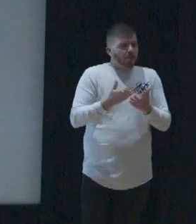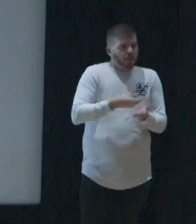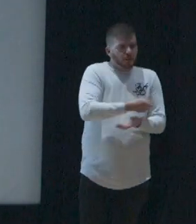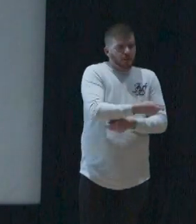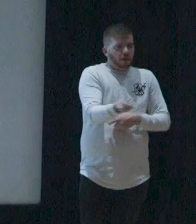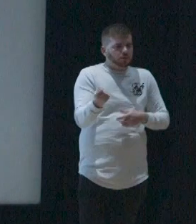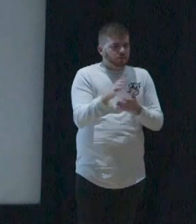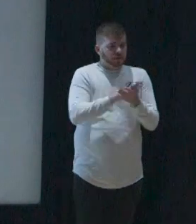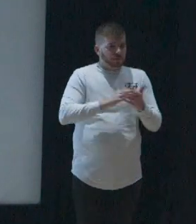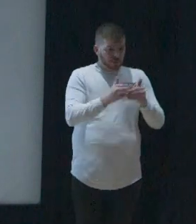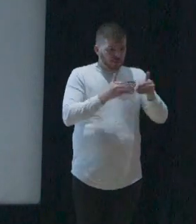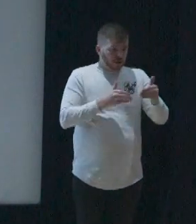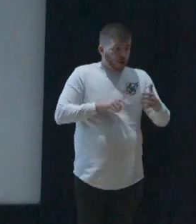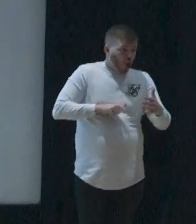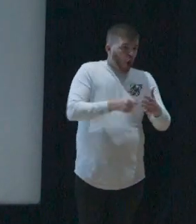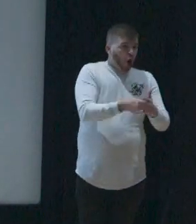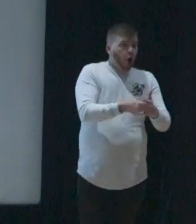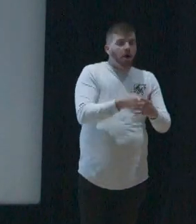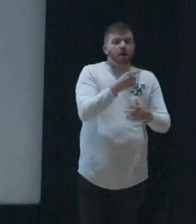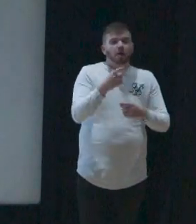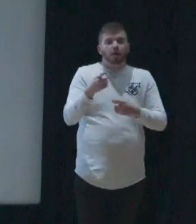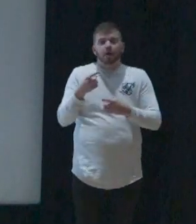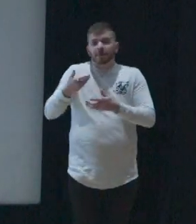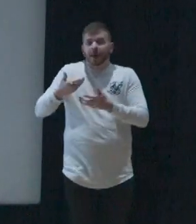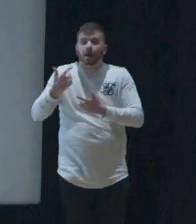card is a lock and the player is looking for a key to unlock it.